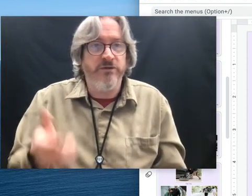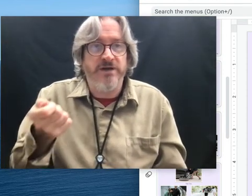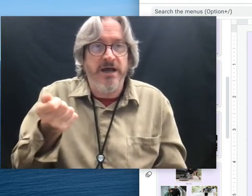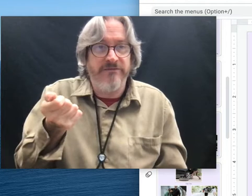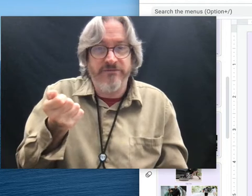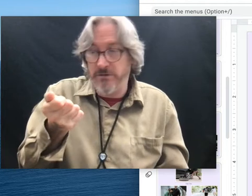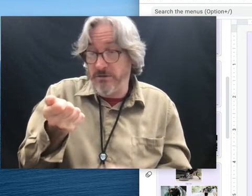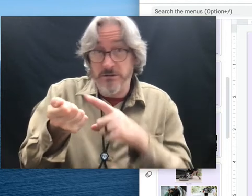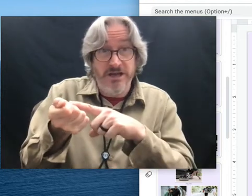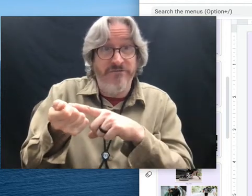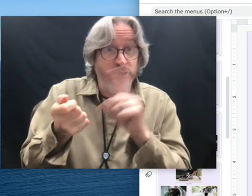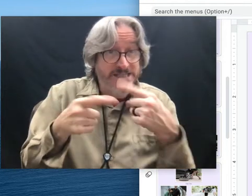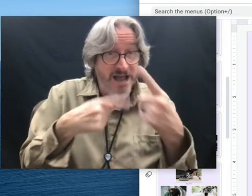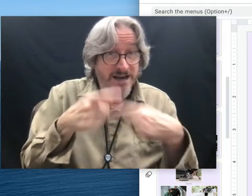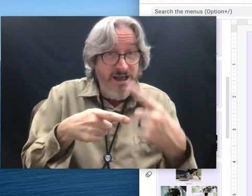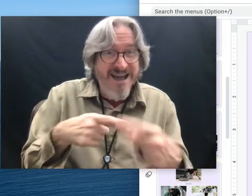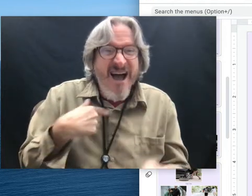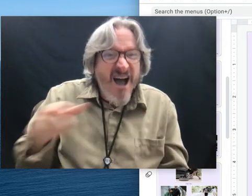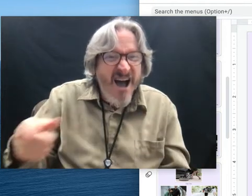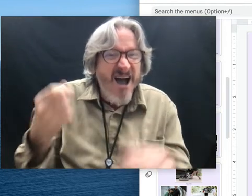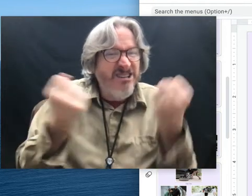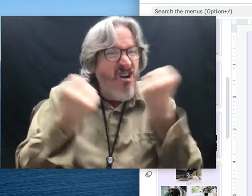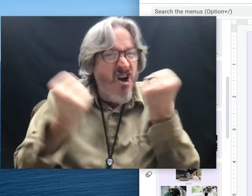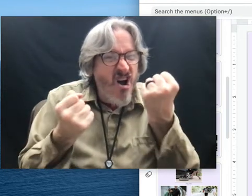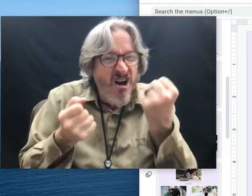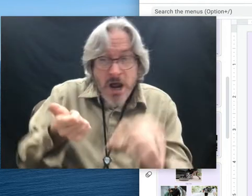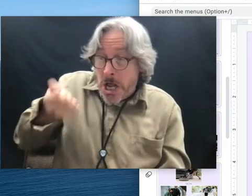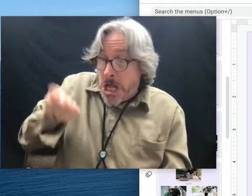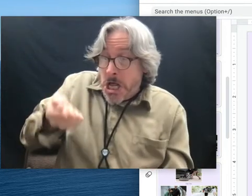If you've got, if you sign,